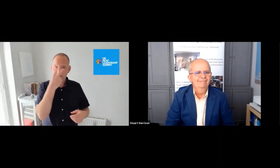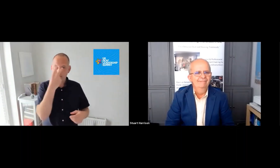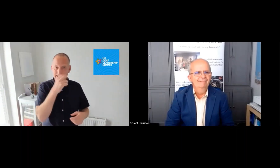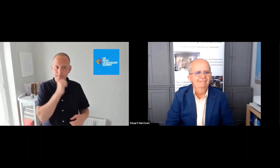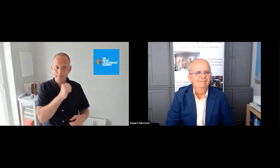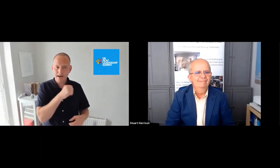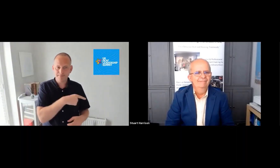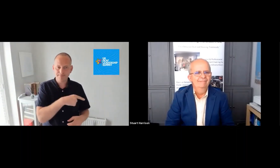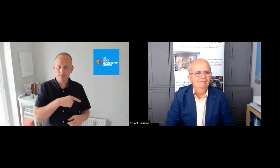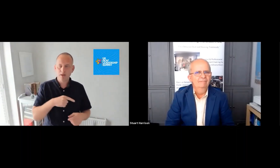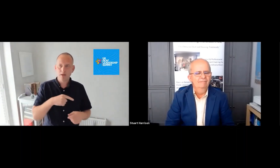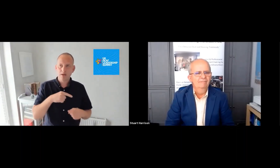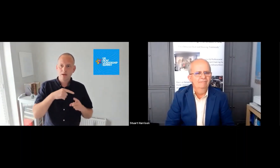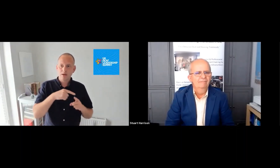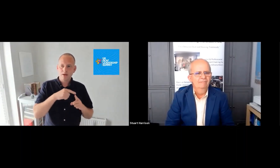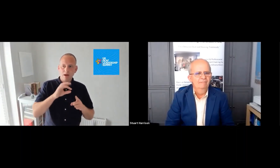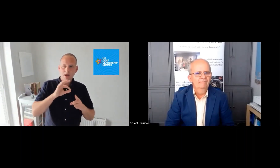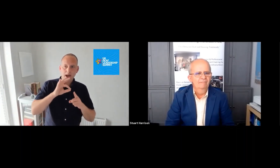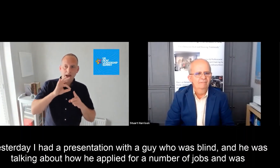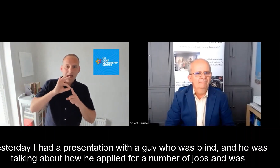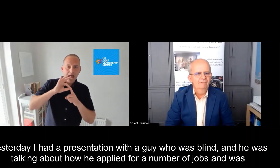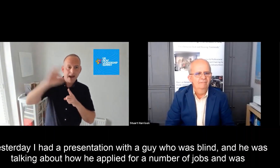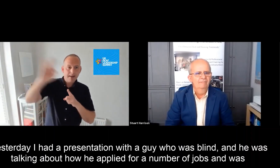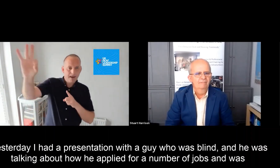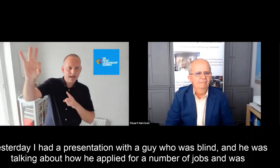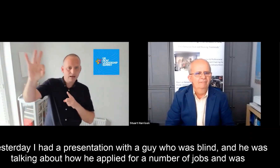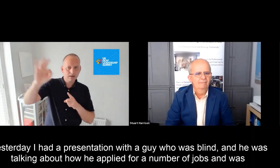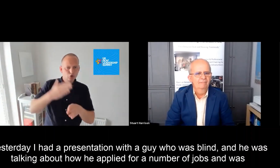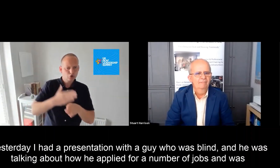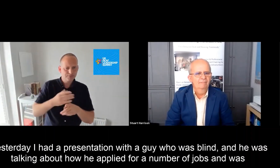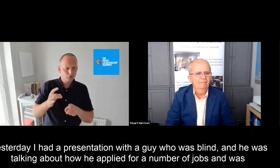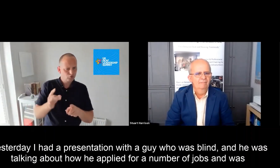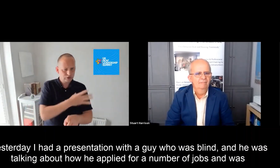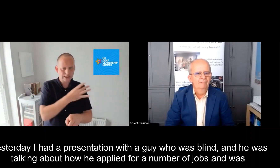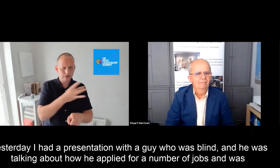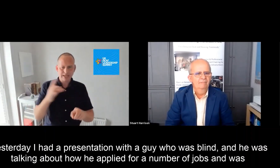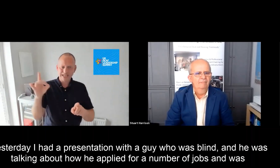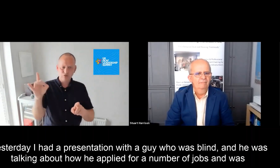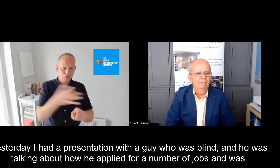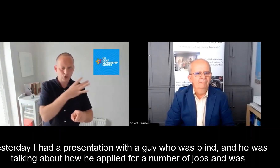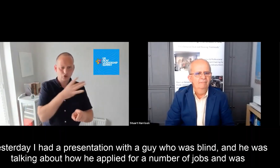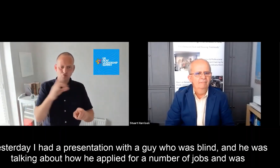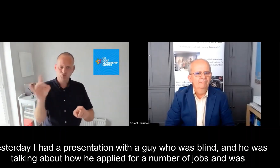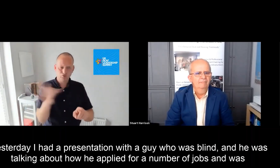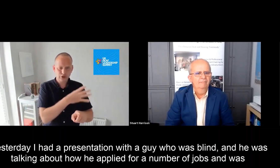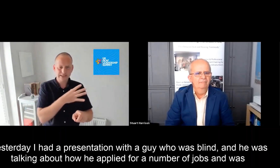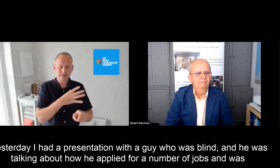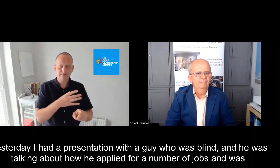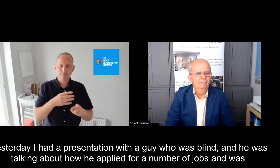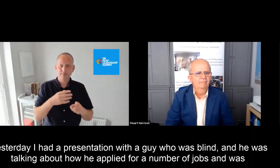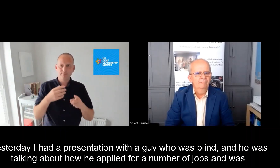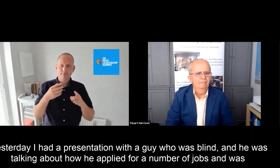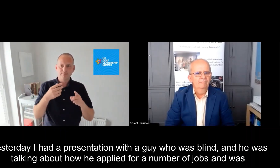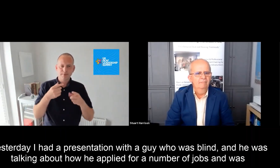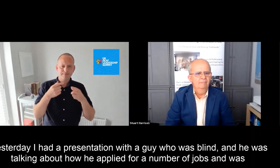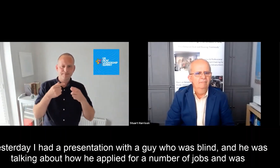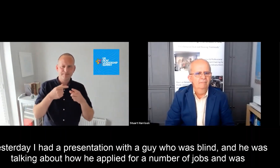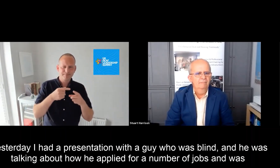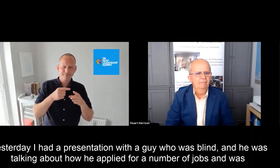So yesterday I had a presentation with a guy who was blind, and he was talking about how he